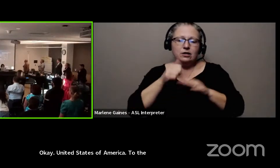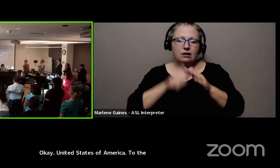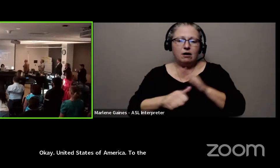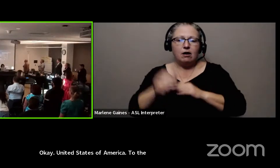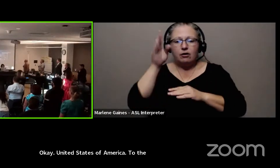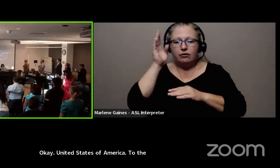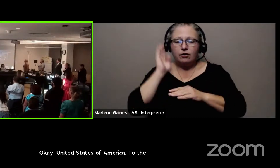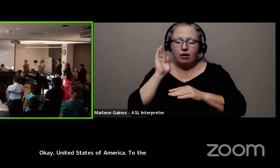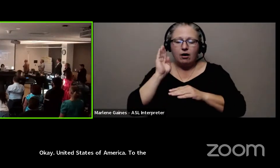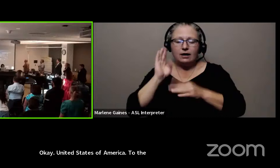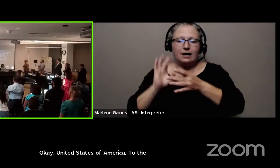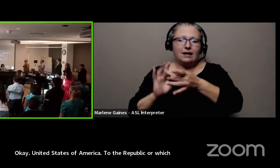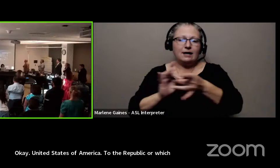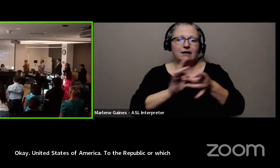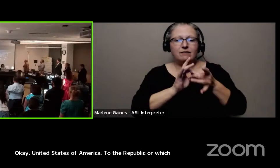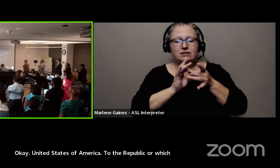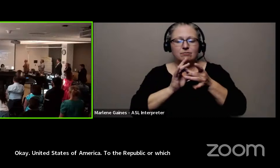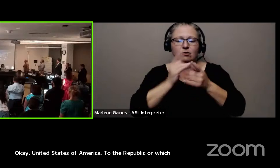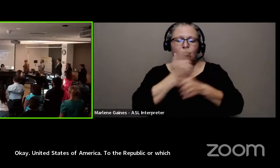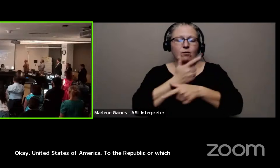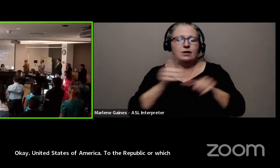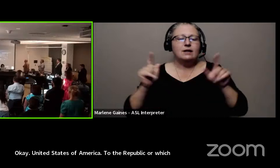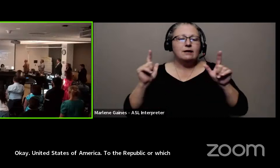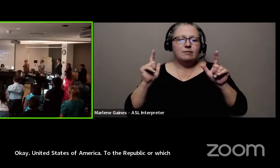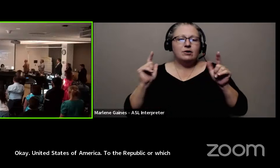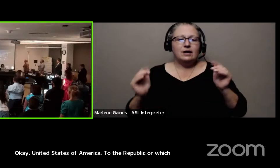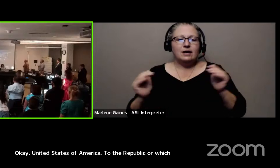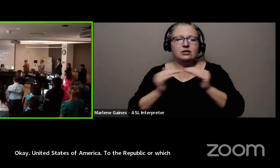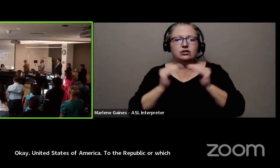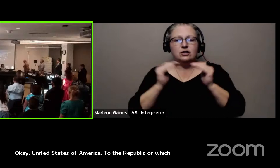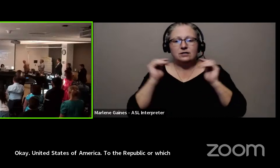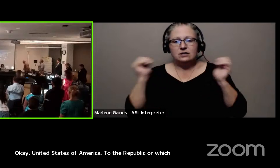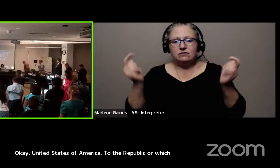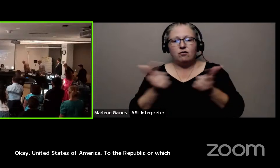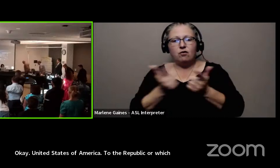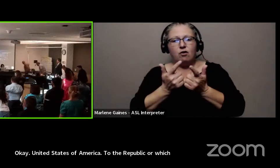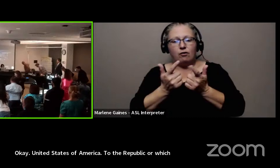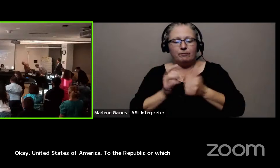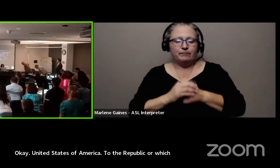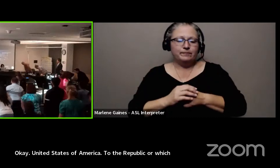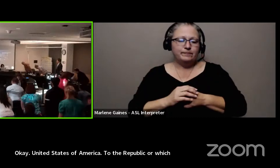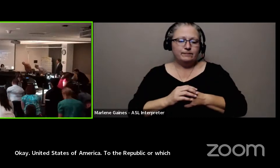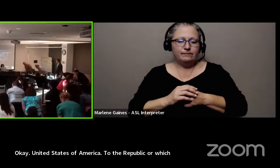nation, under God, indivisible, with liberty and justice for all.